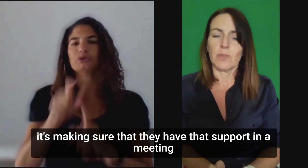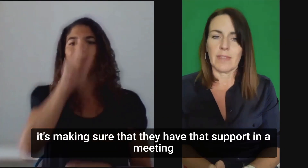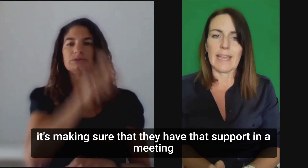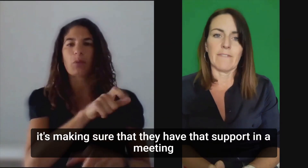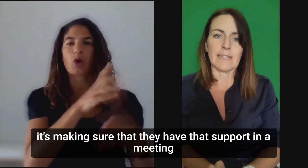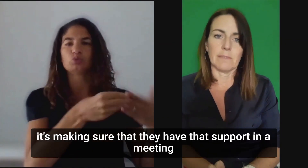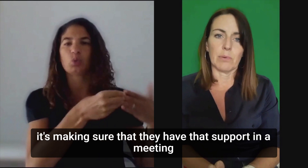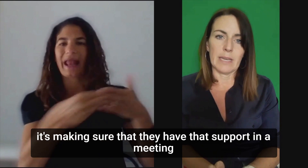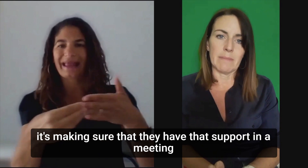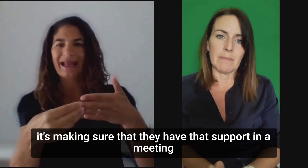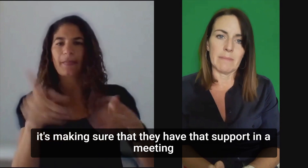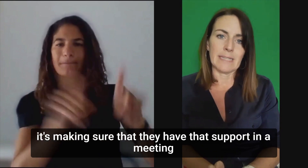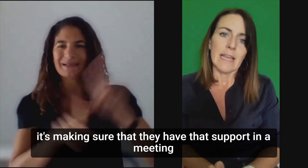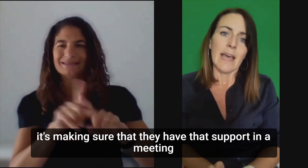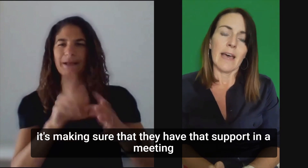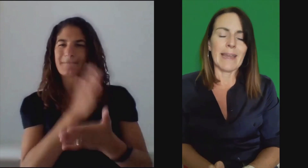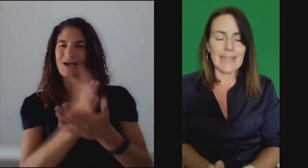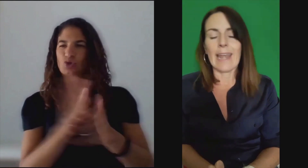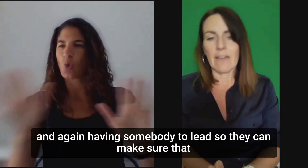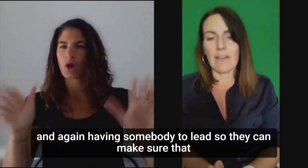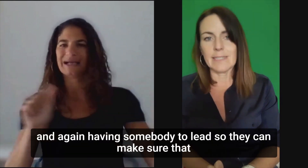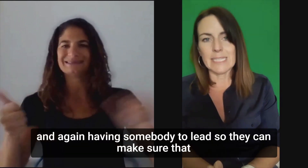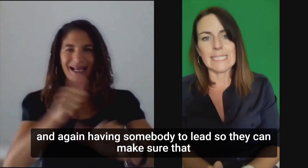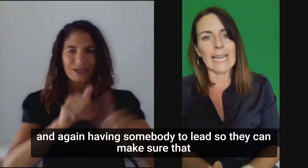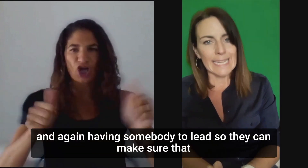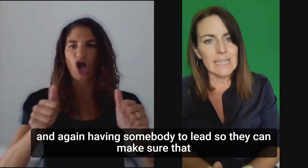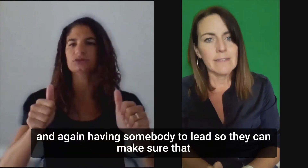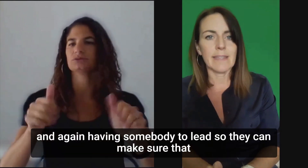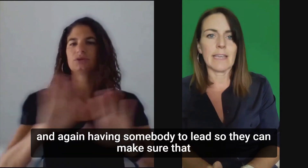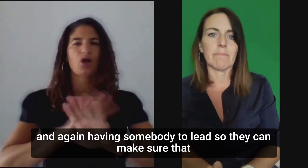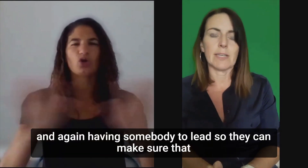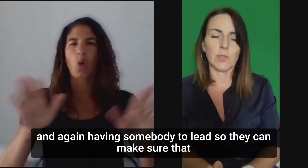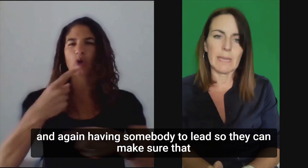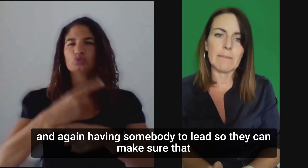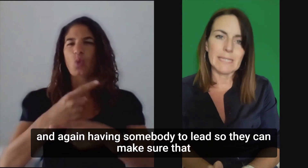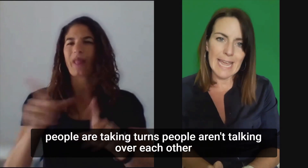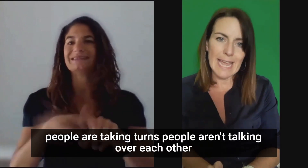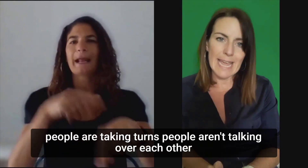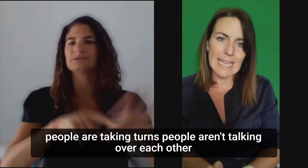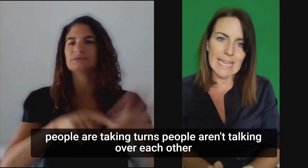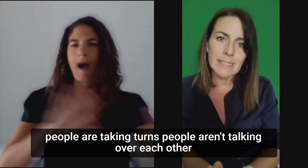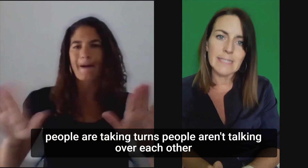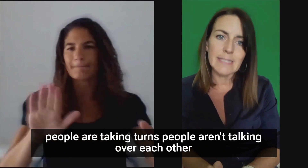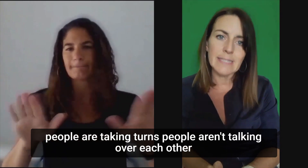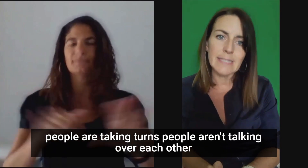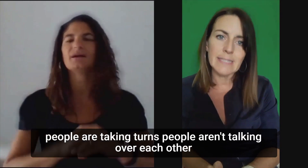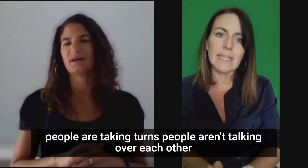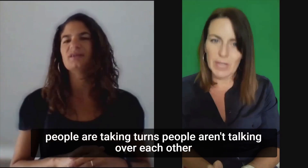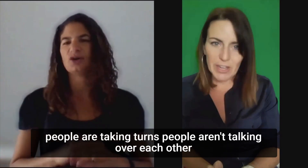making sure that they have that support in a meeting. And again, having somebody to lead so they can make sure that people are taking turns, people aren't